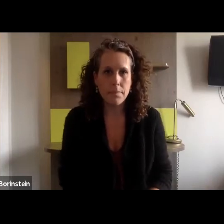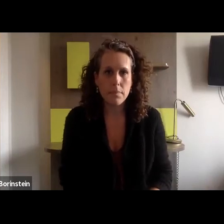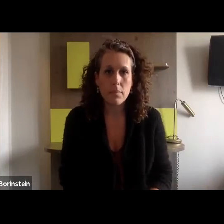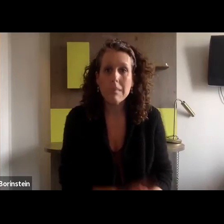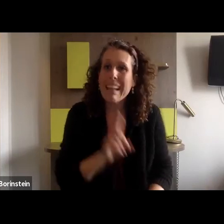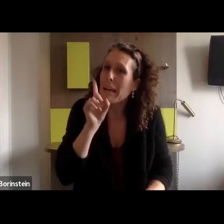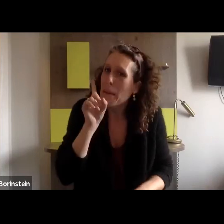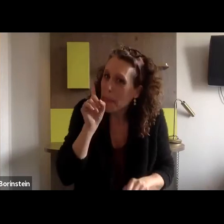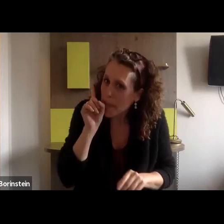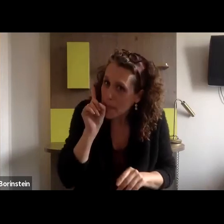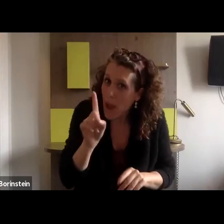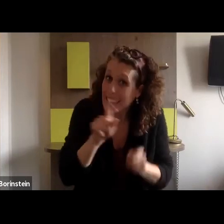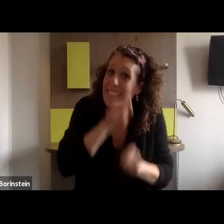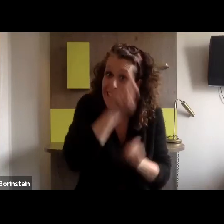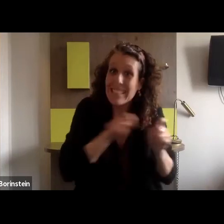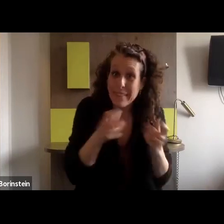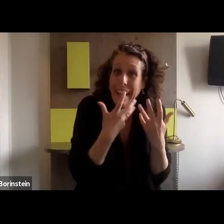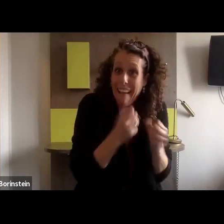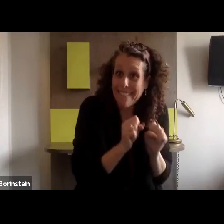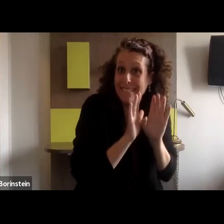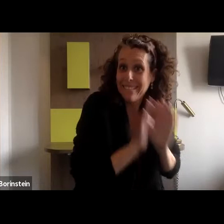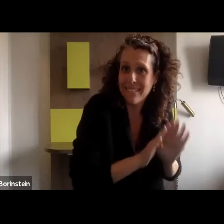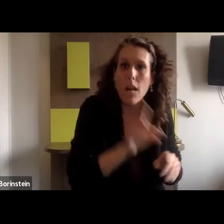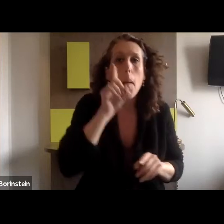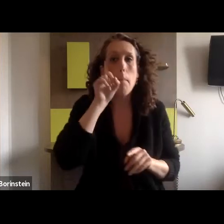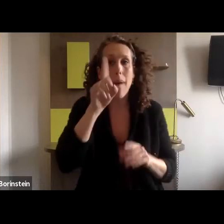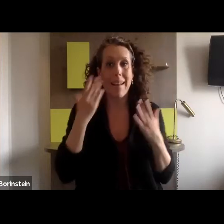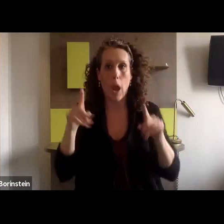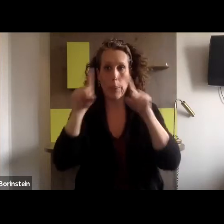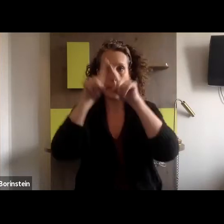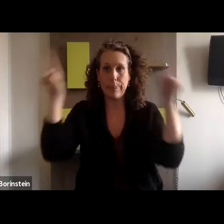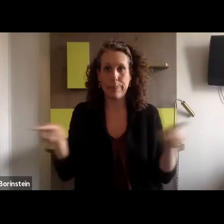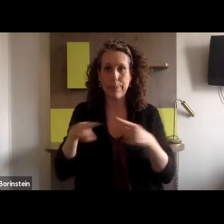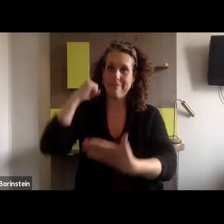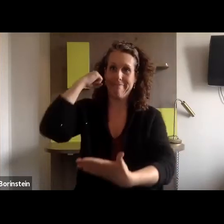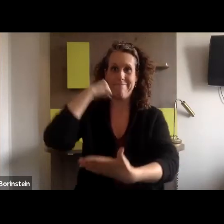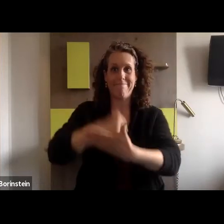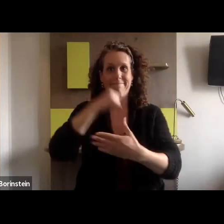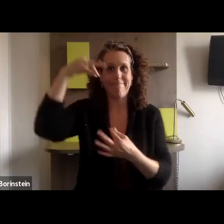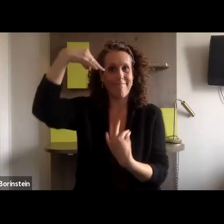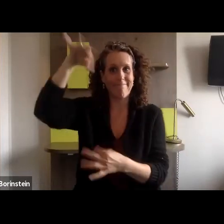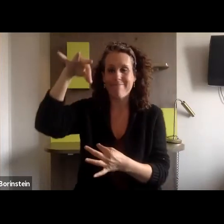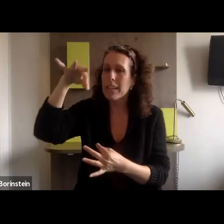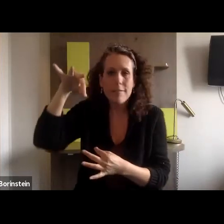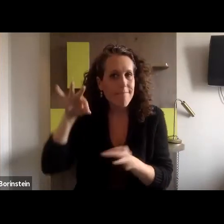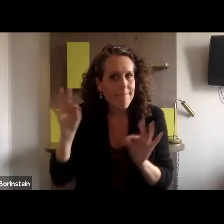We do not have yet, at least, a certification system here in Switzerland, which